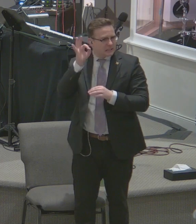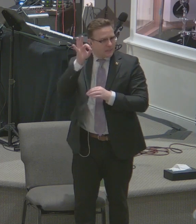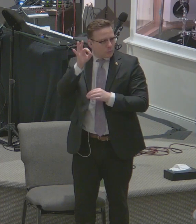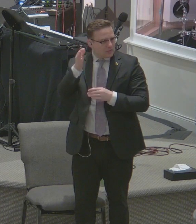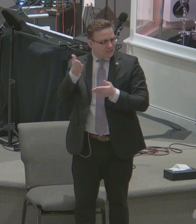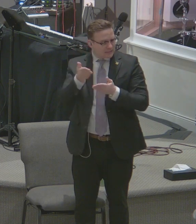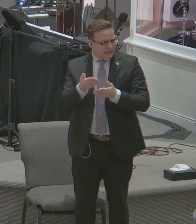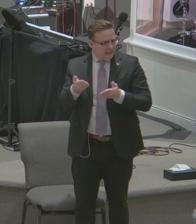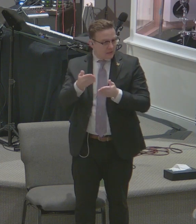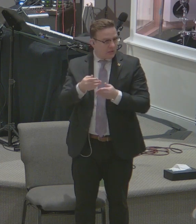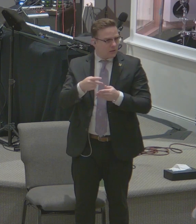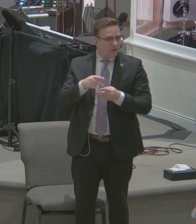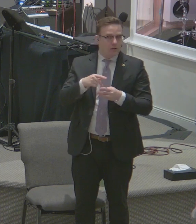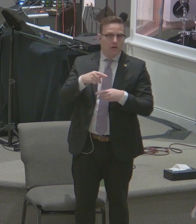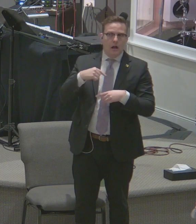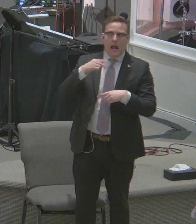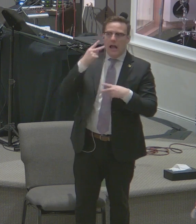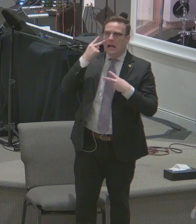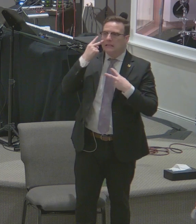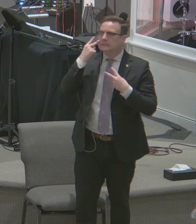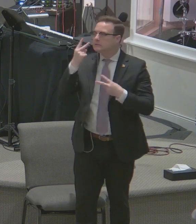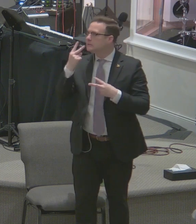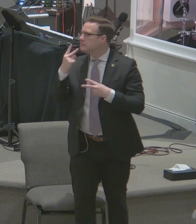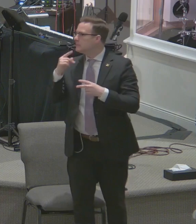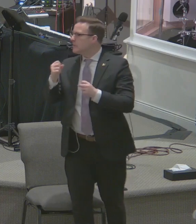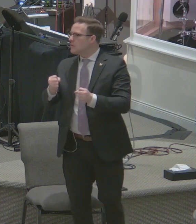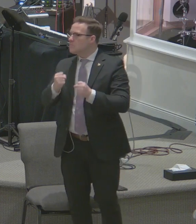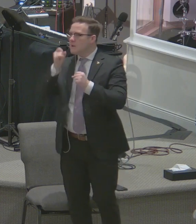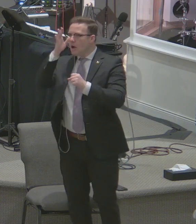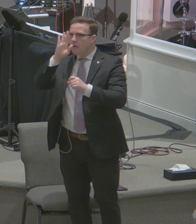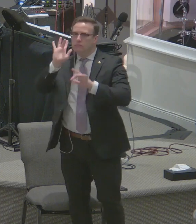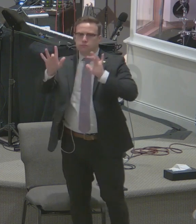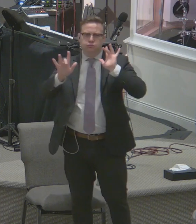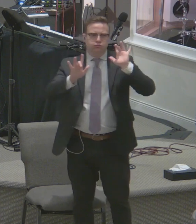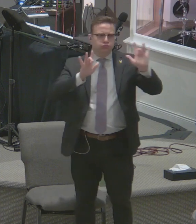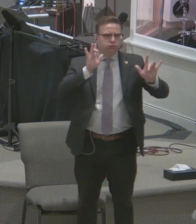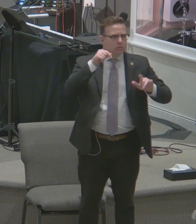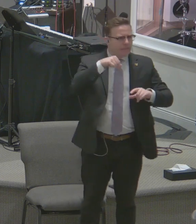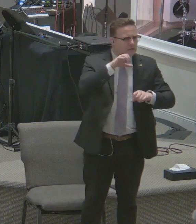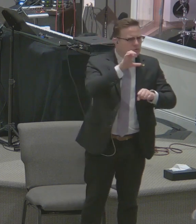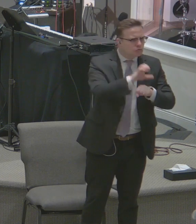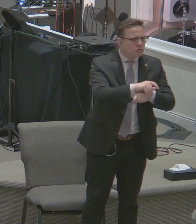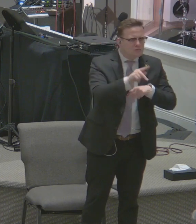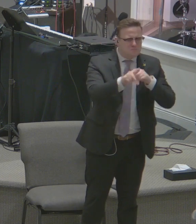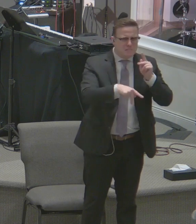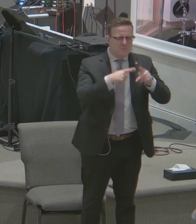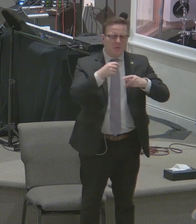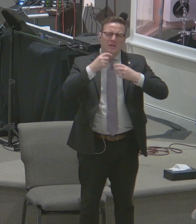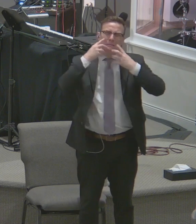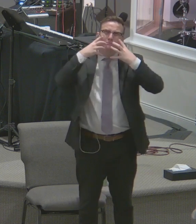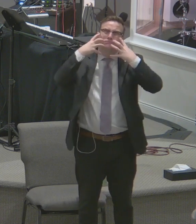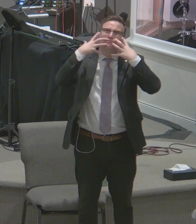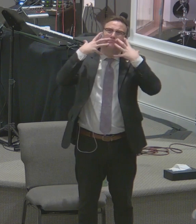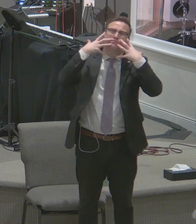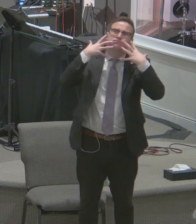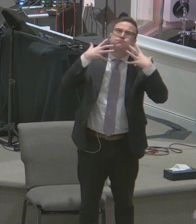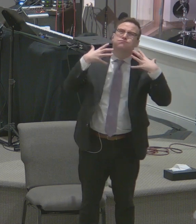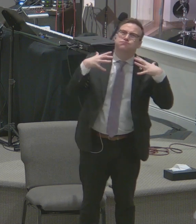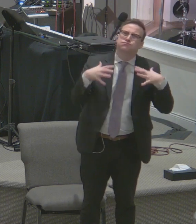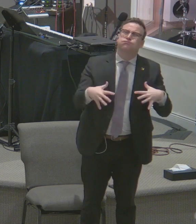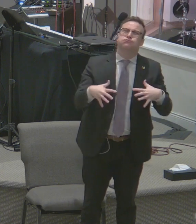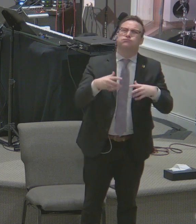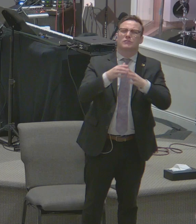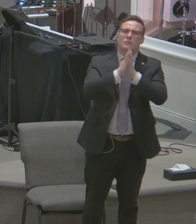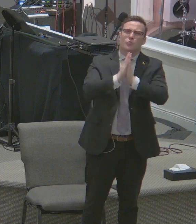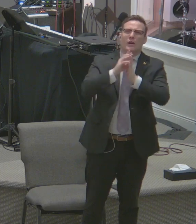the people are laid out everywhere. We could see it on the video, and it was, God, that is the greatest compliment